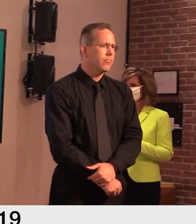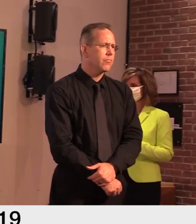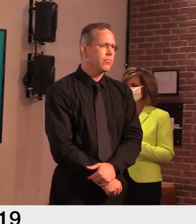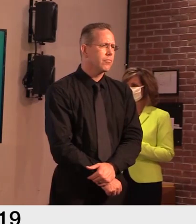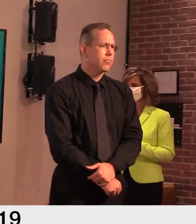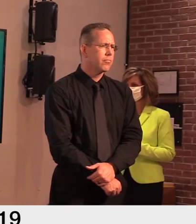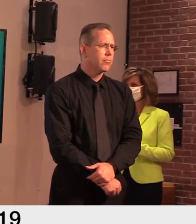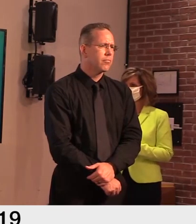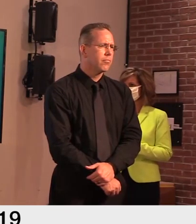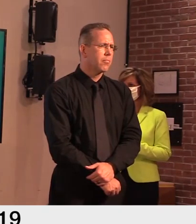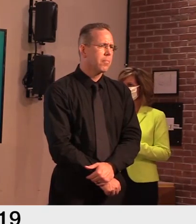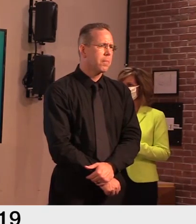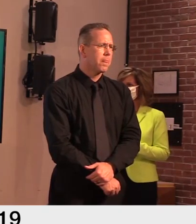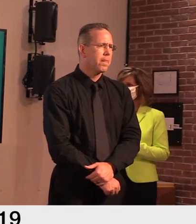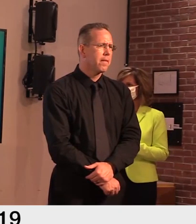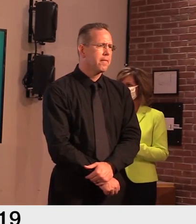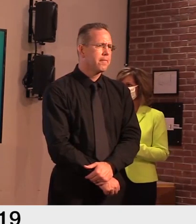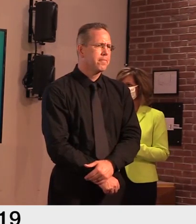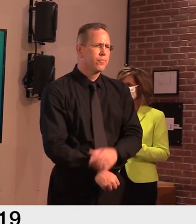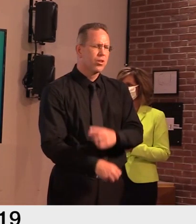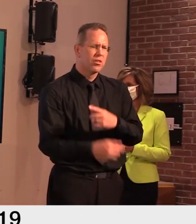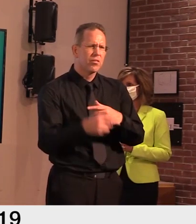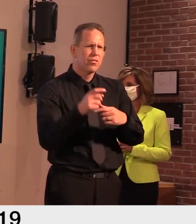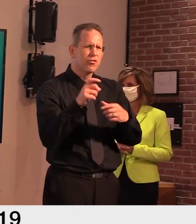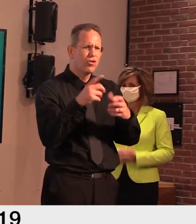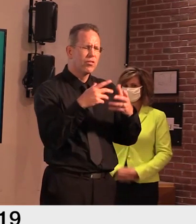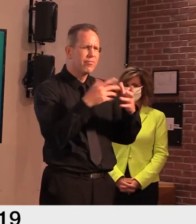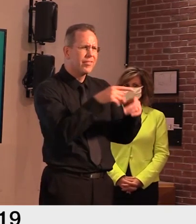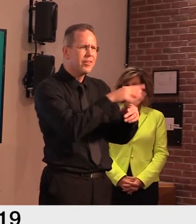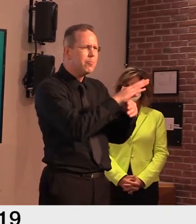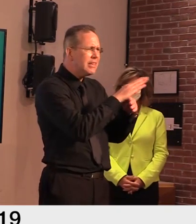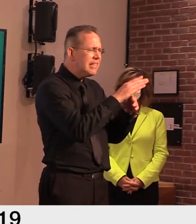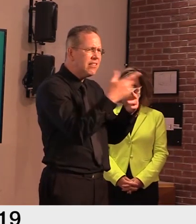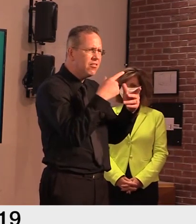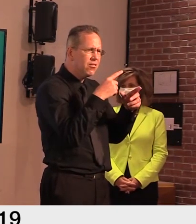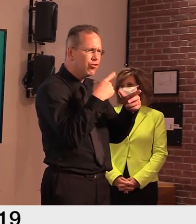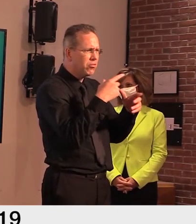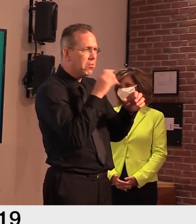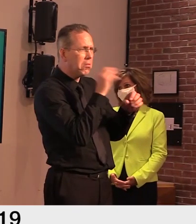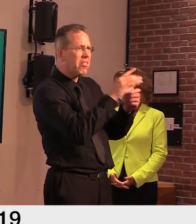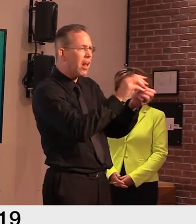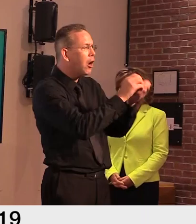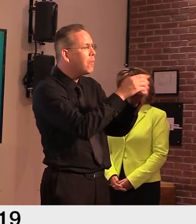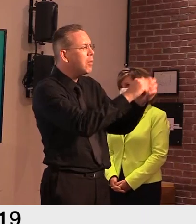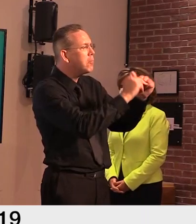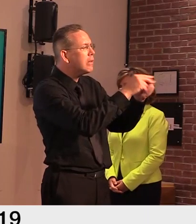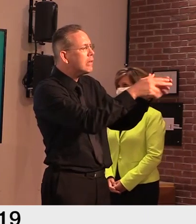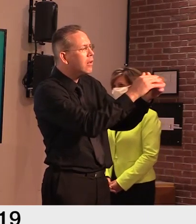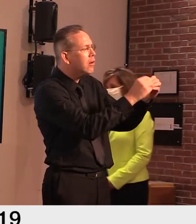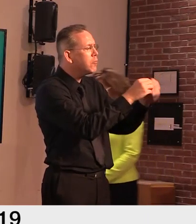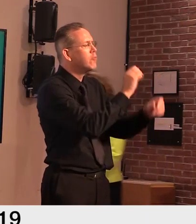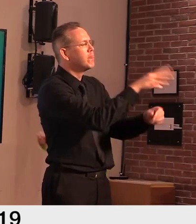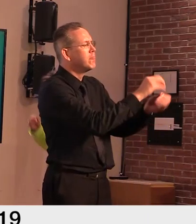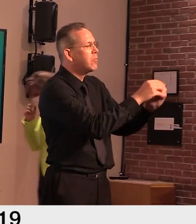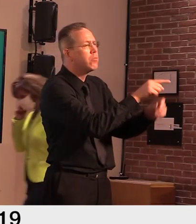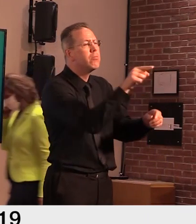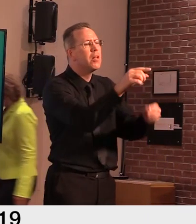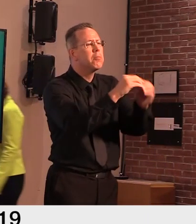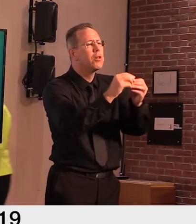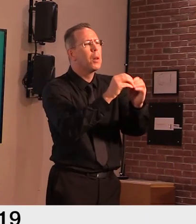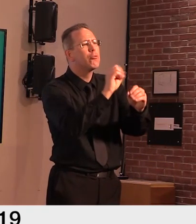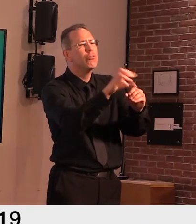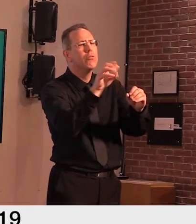it shouldn't be affected based on if they have sprinklers, for instance, or if there are hydrants within 500 feet of their front door.